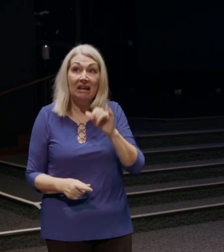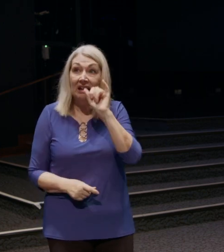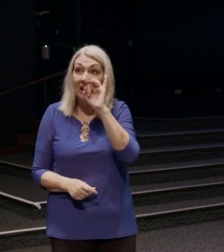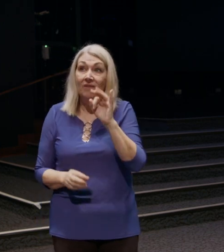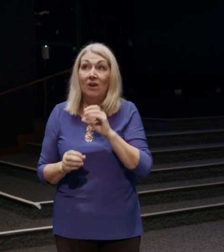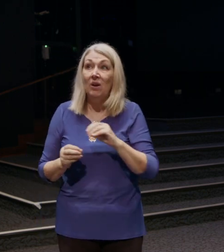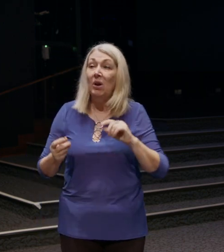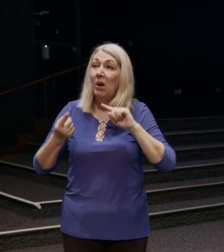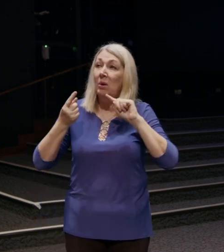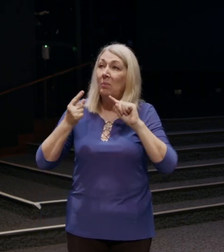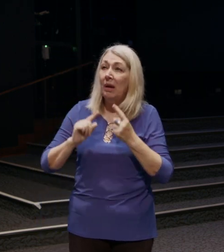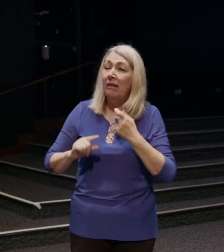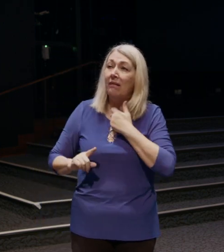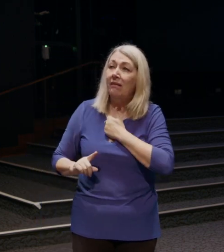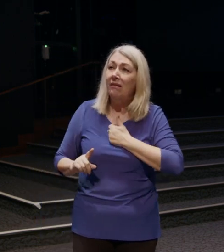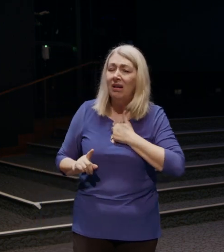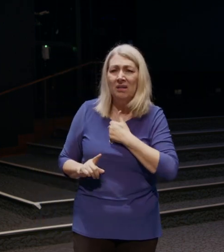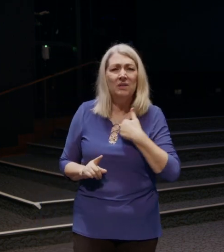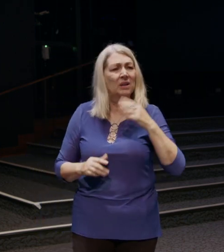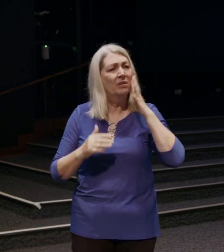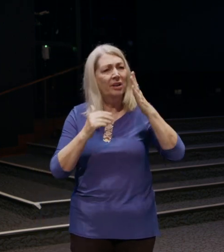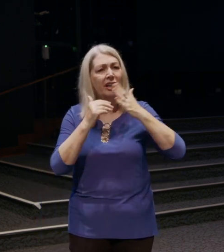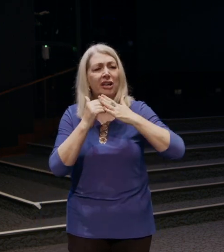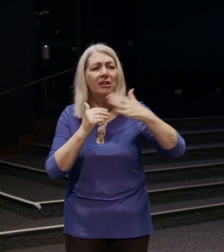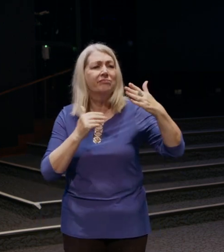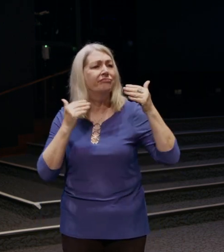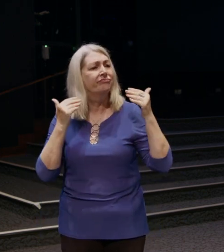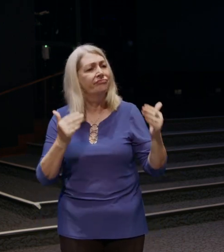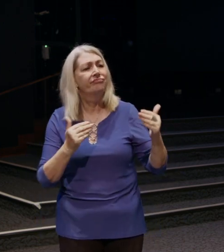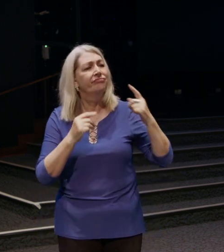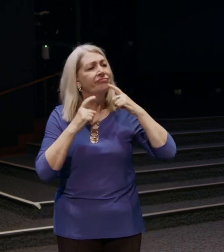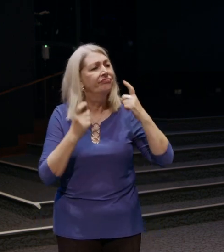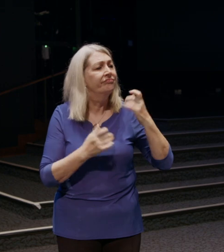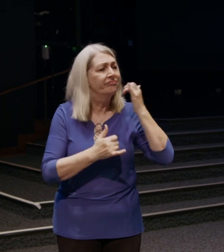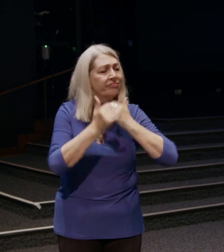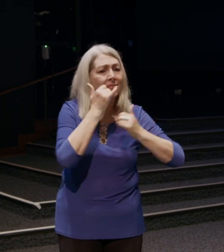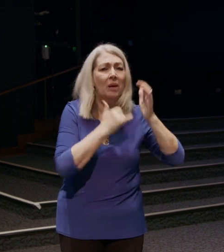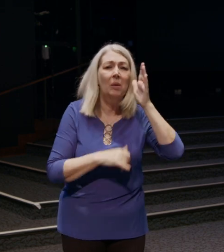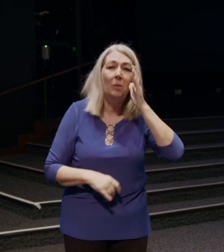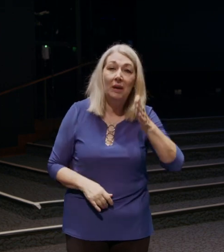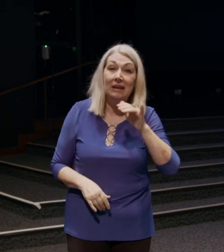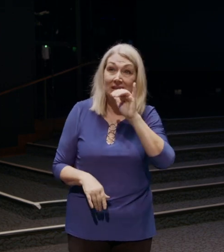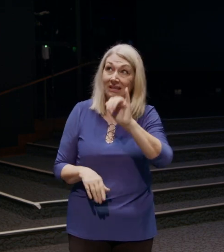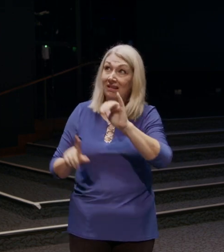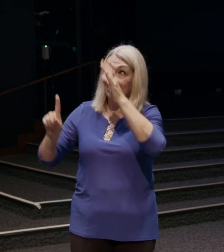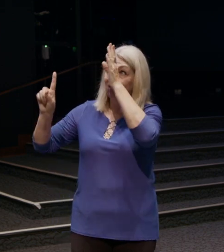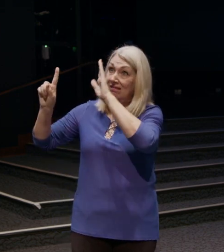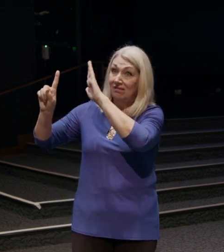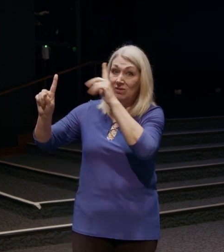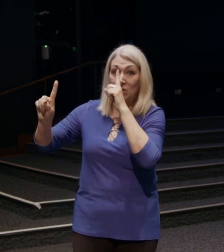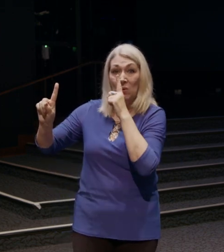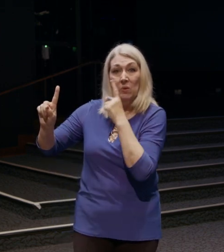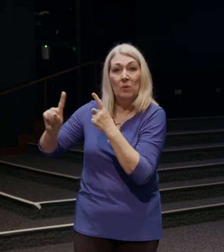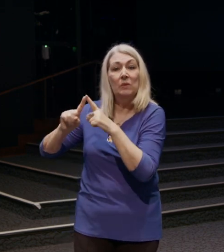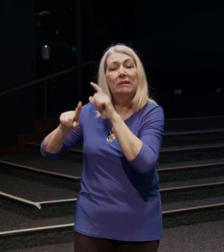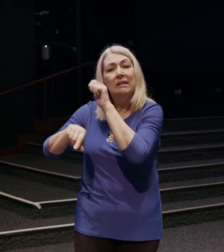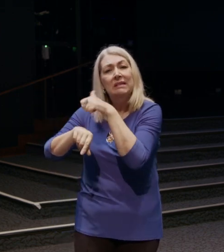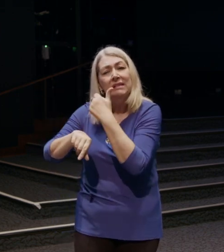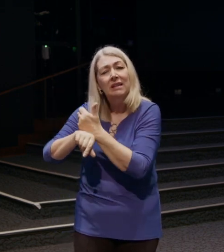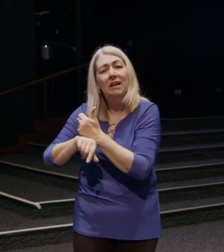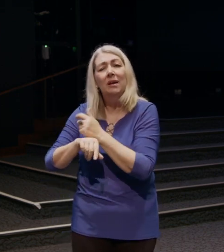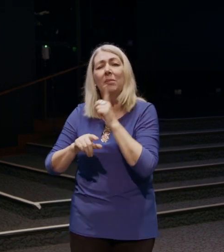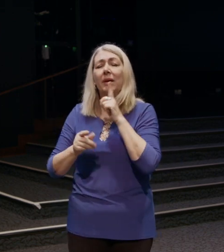I want. Is this the aim of God? To create a culture? To compromise holiness